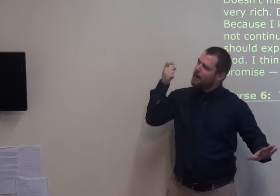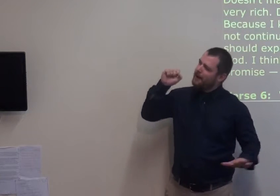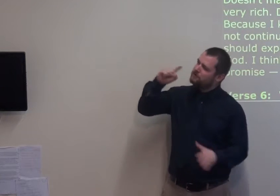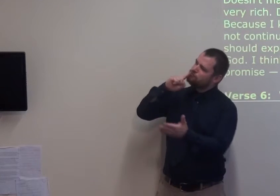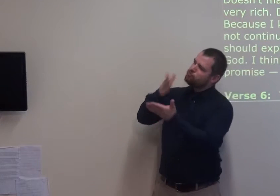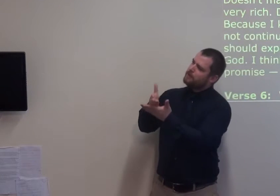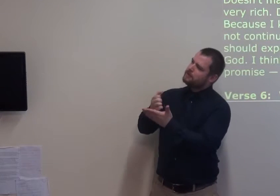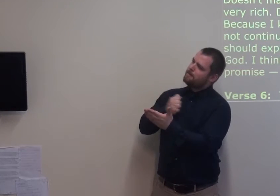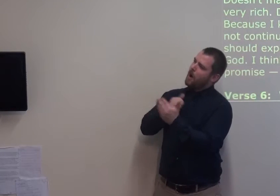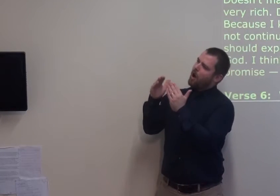in heaven.